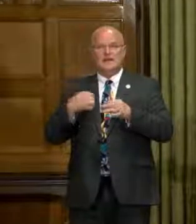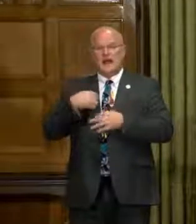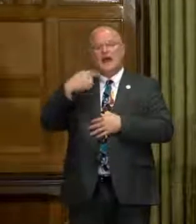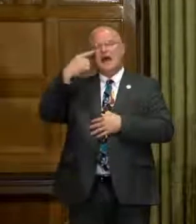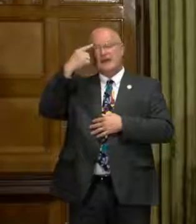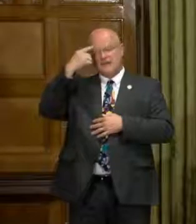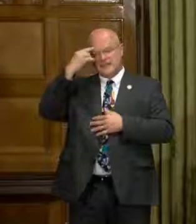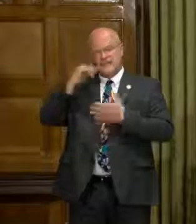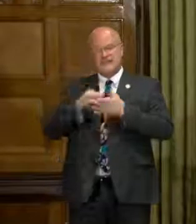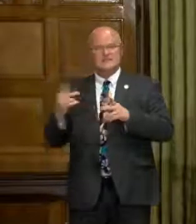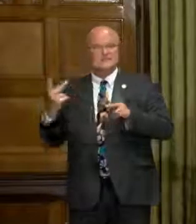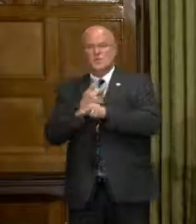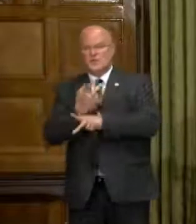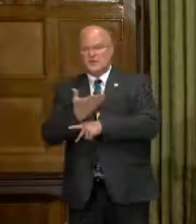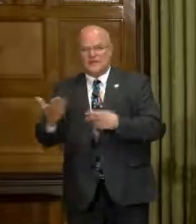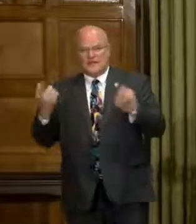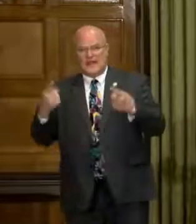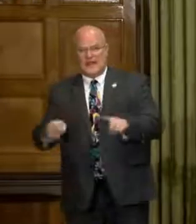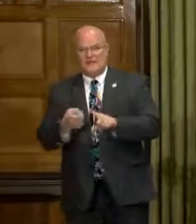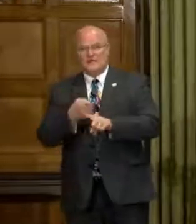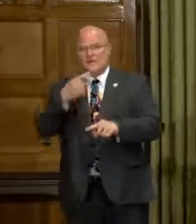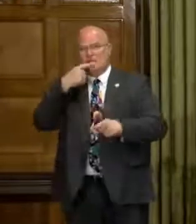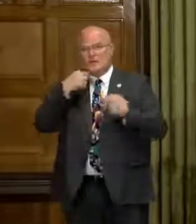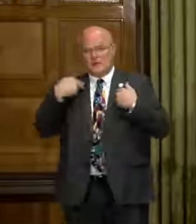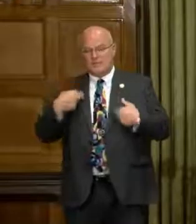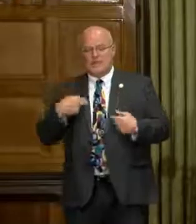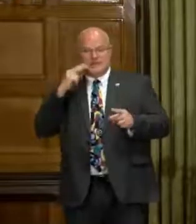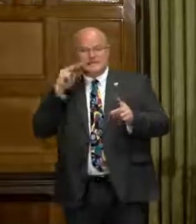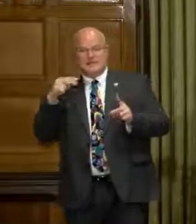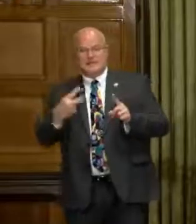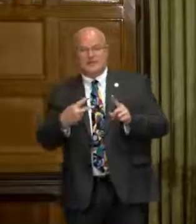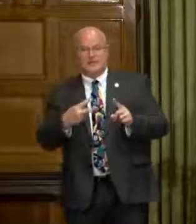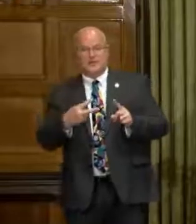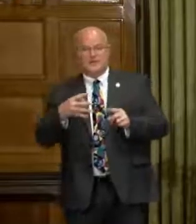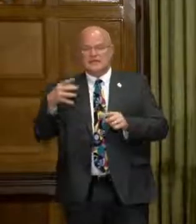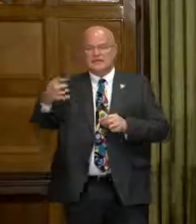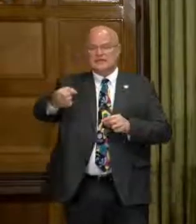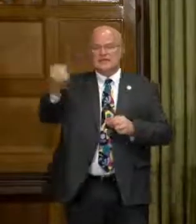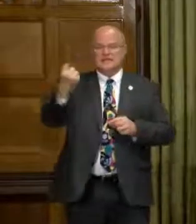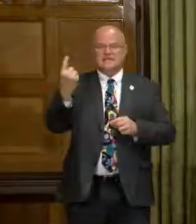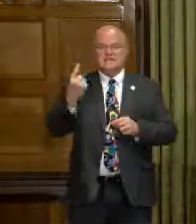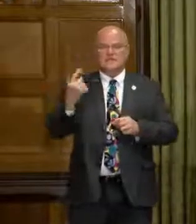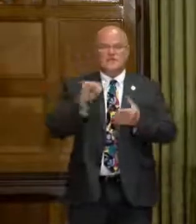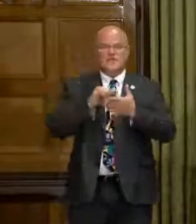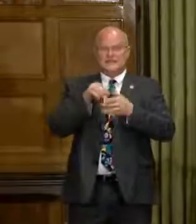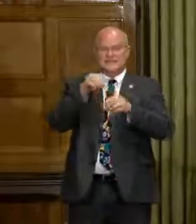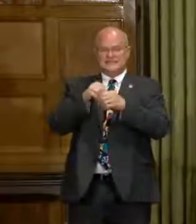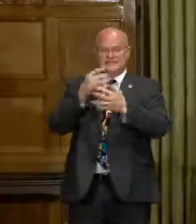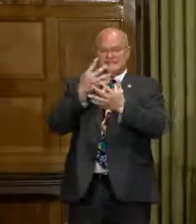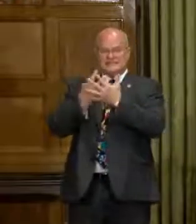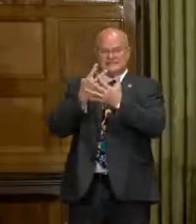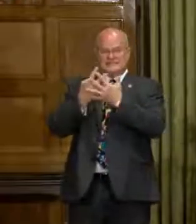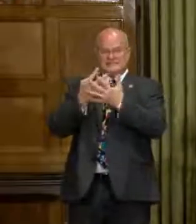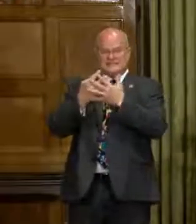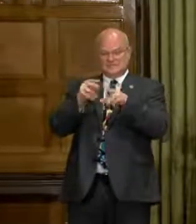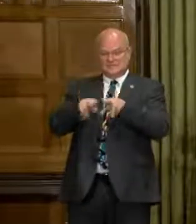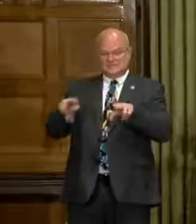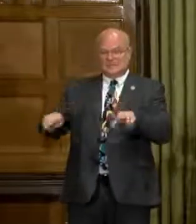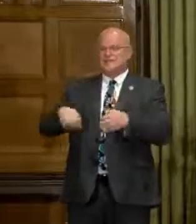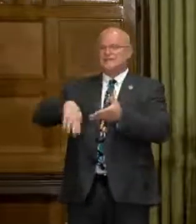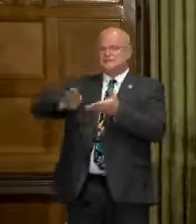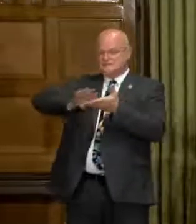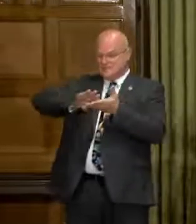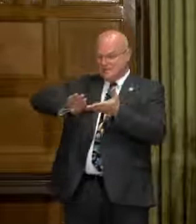I think that's the worst thing that could happen from a public health standpoint is to take someone that's in those Cummins barracks and